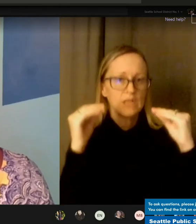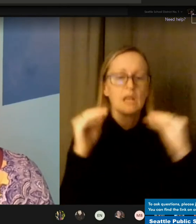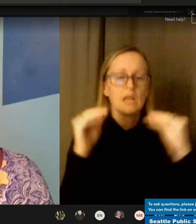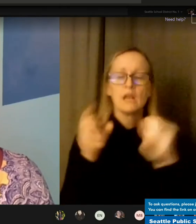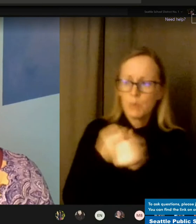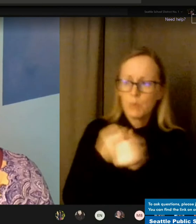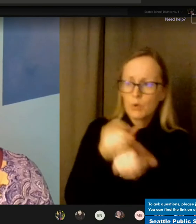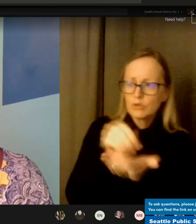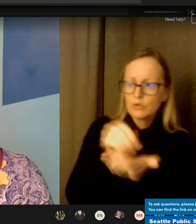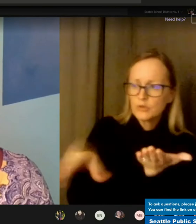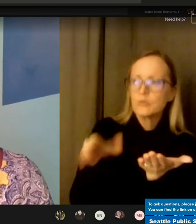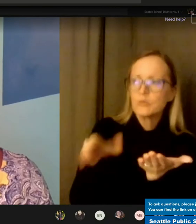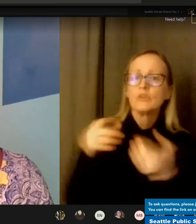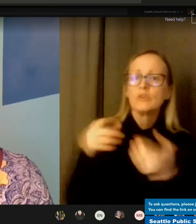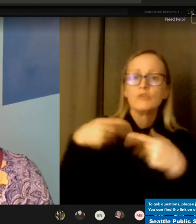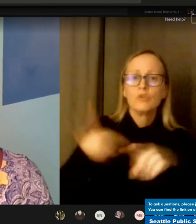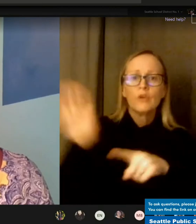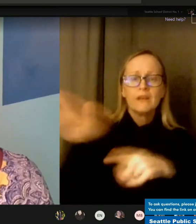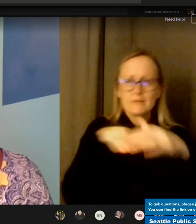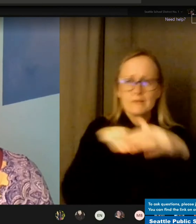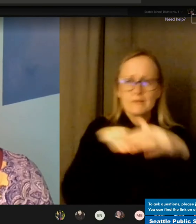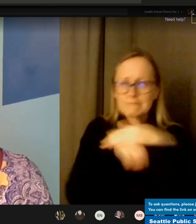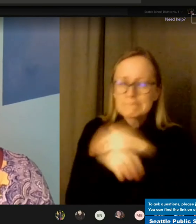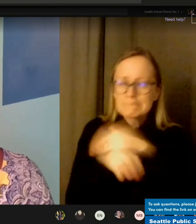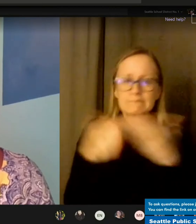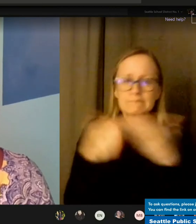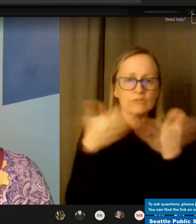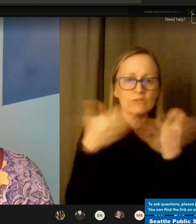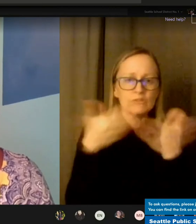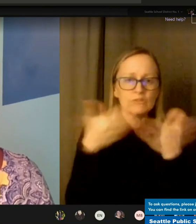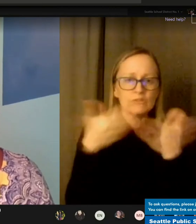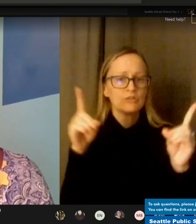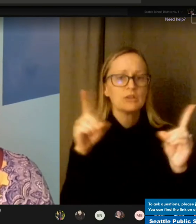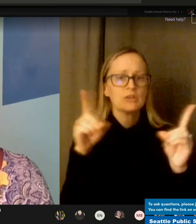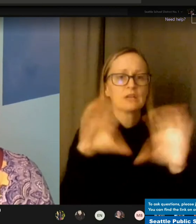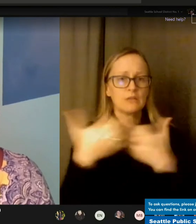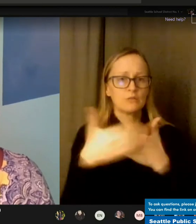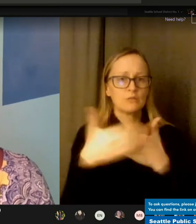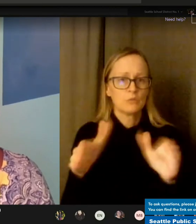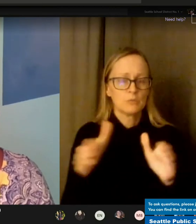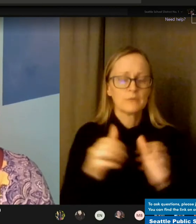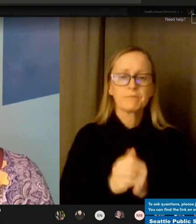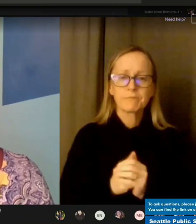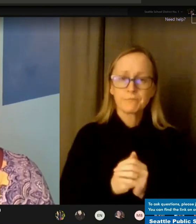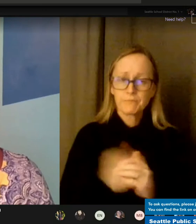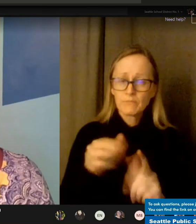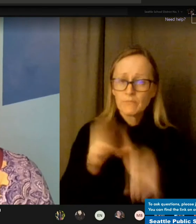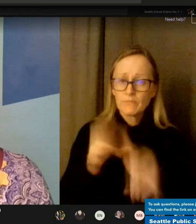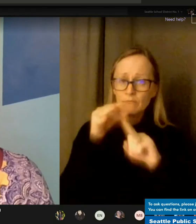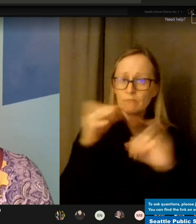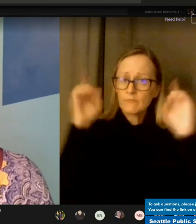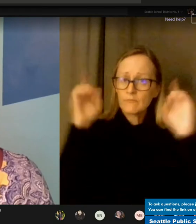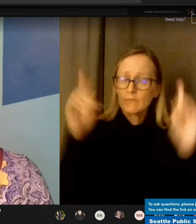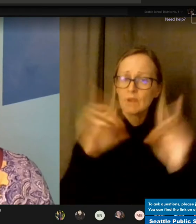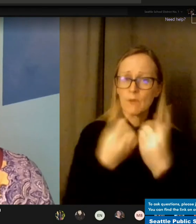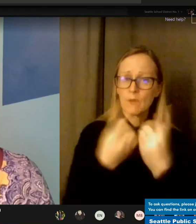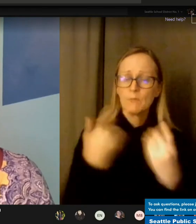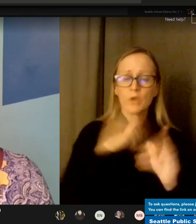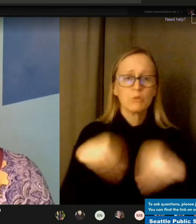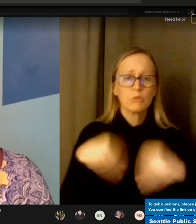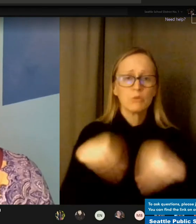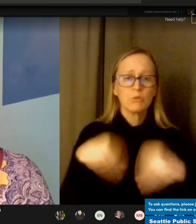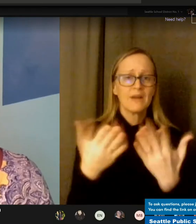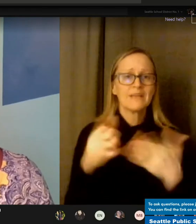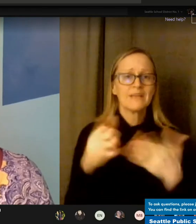general education virtual classrooms. As a district department, we continue to provide leadership support for our